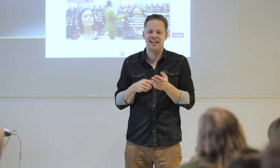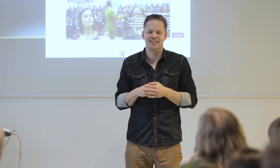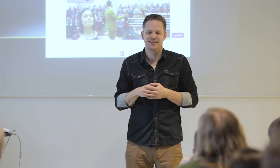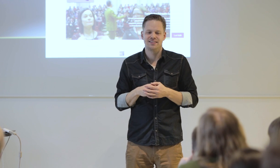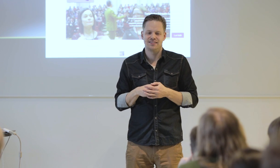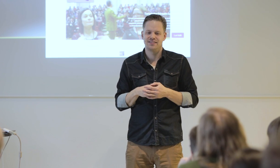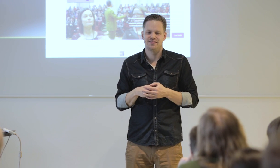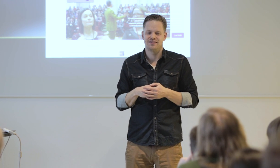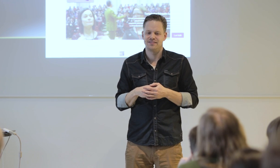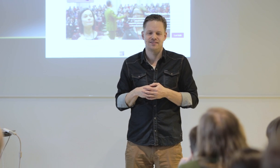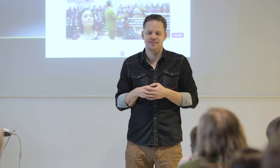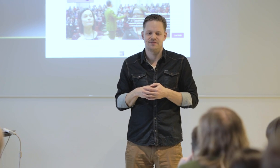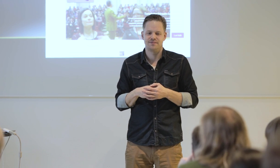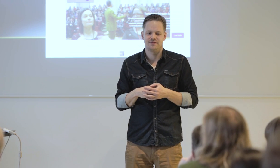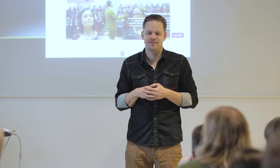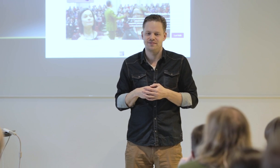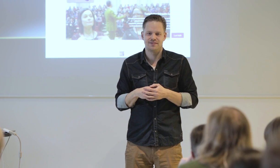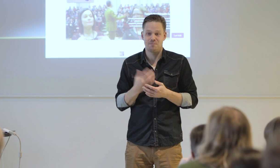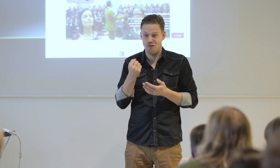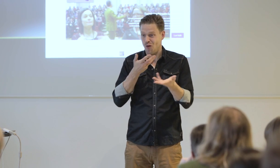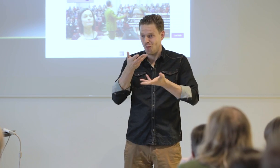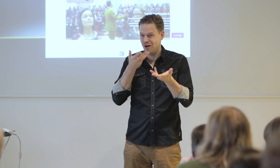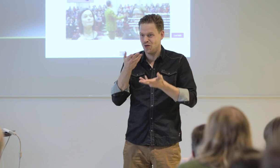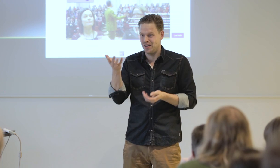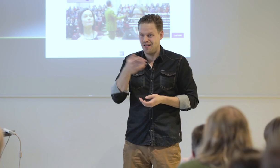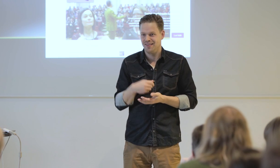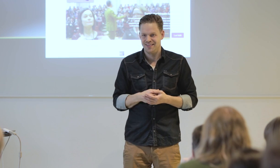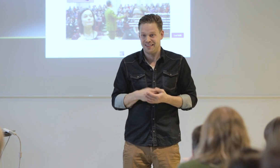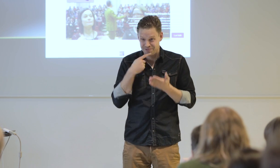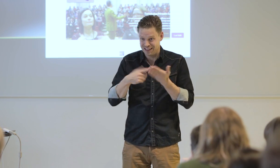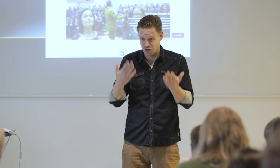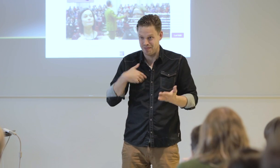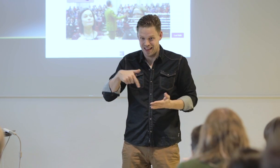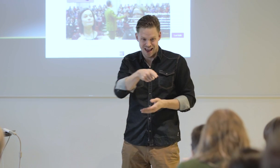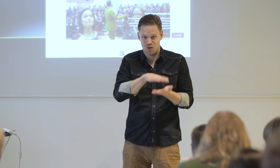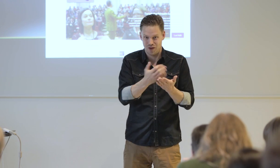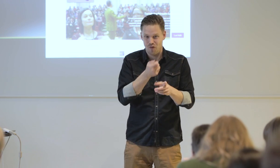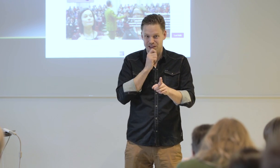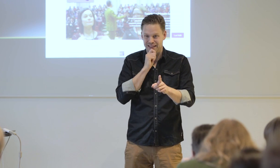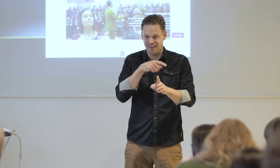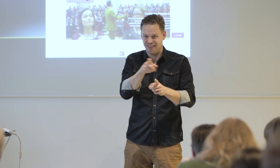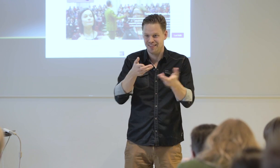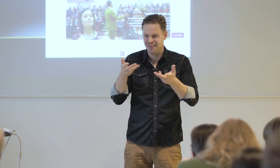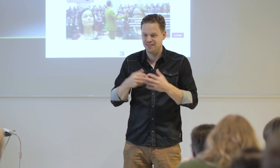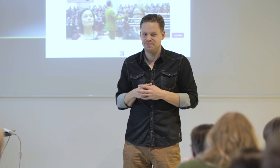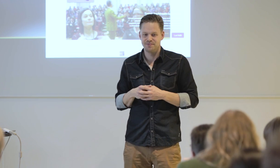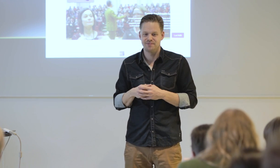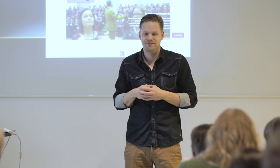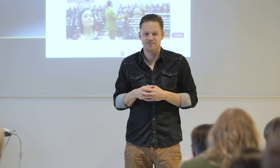And that is also one of the points why languages are so really important, that we can communicate. For example, now we have interpreter voicing me